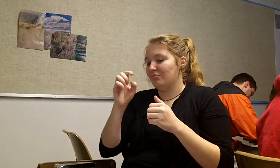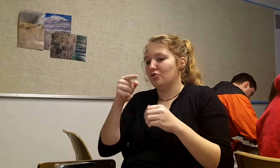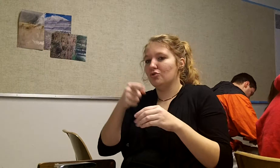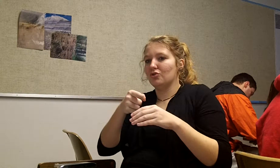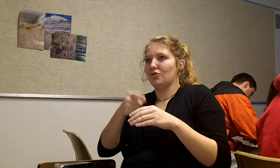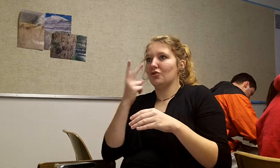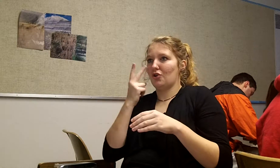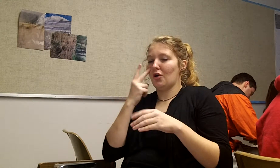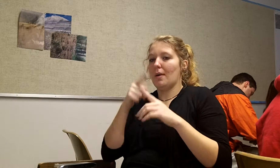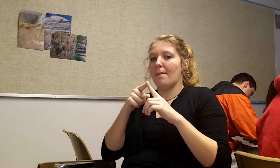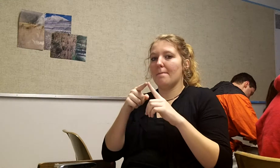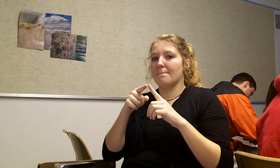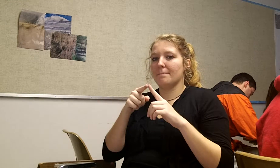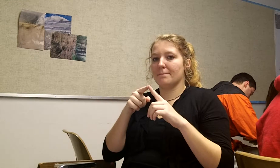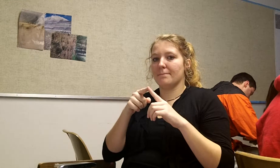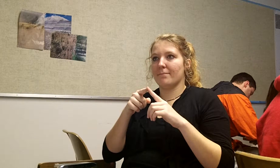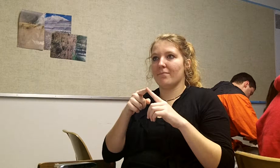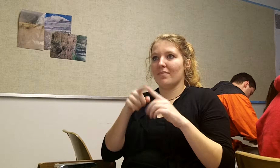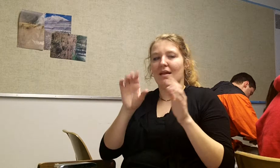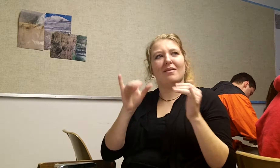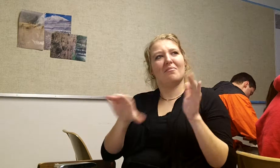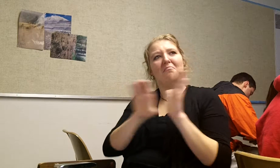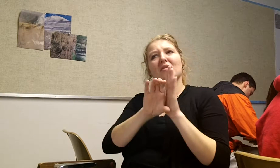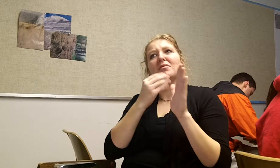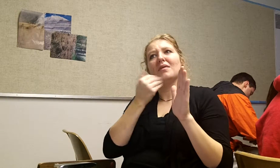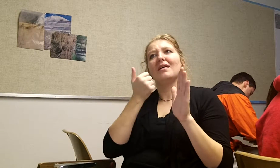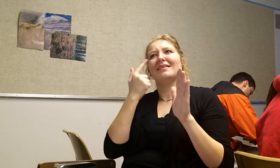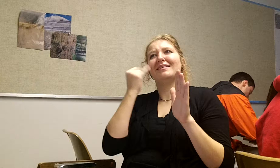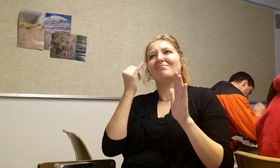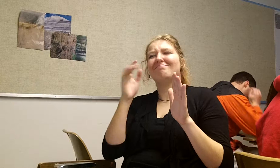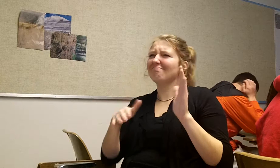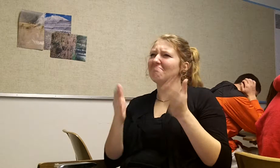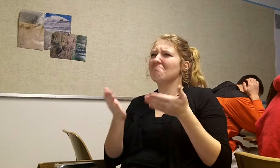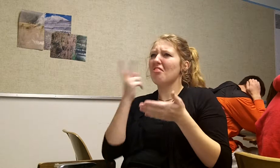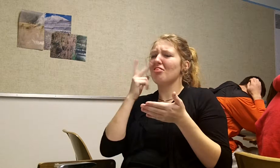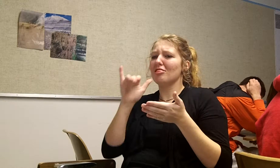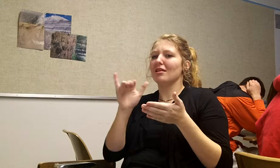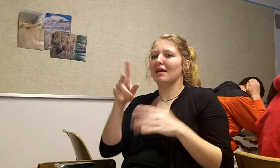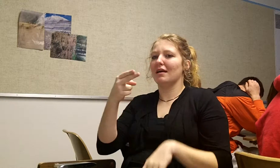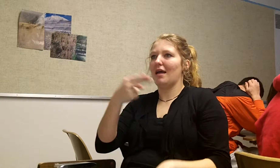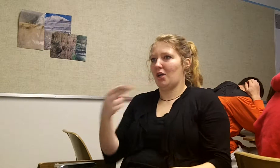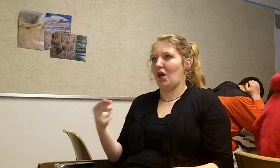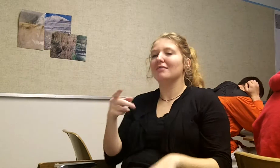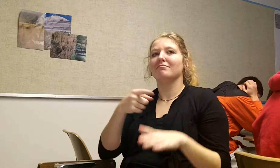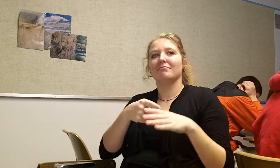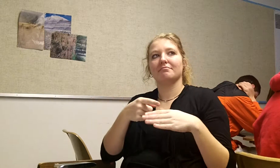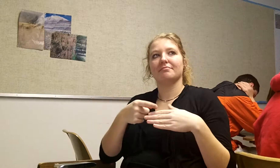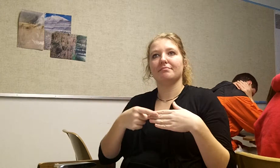I think in this picture better. Like, oh, this one looks like a little hedgehog. This is another gene called dispatched, which